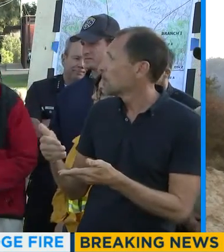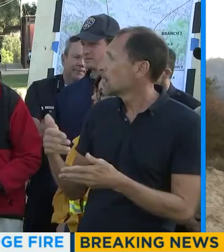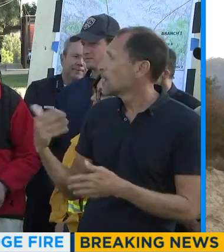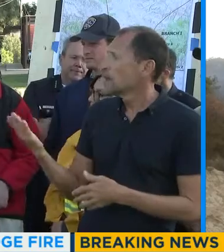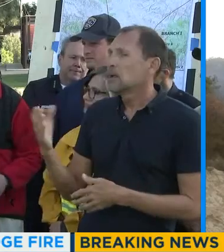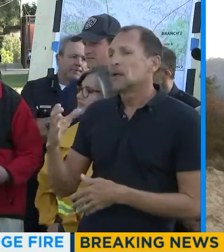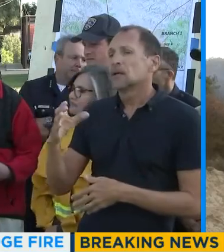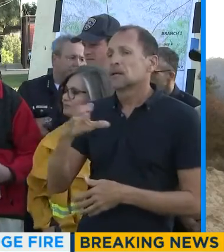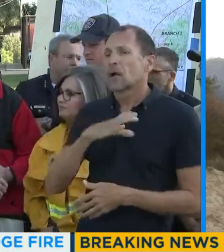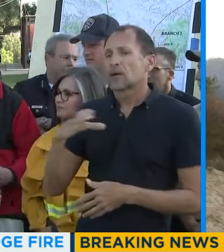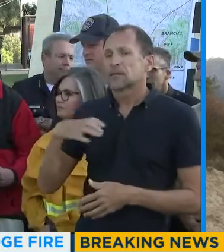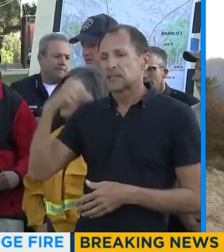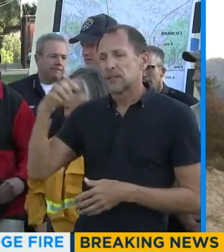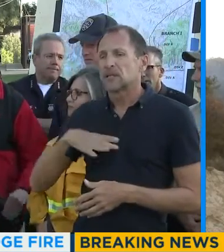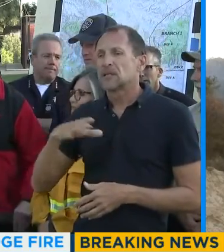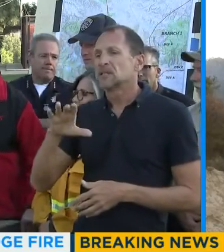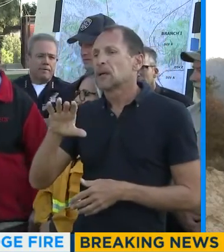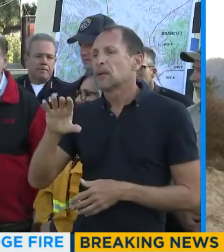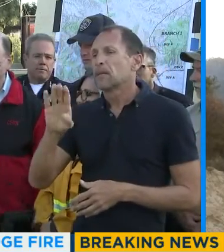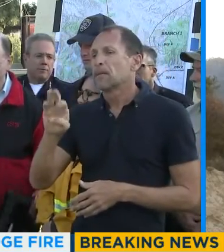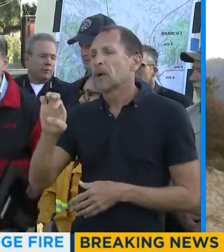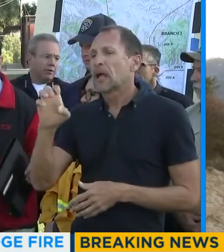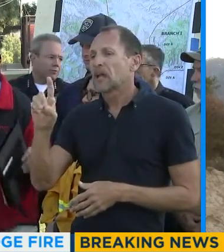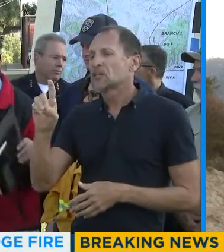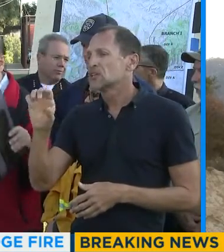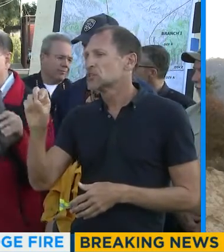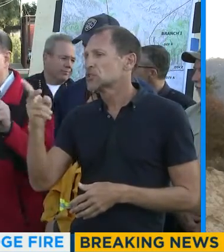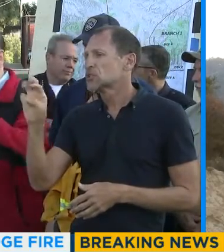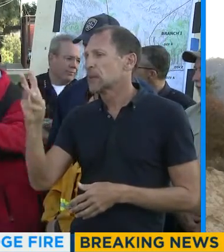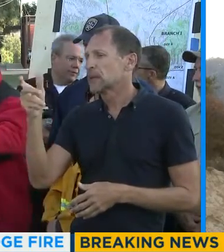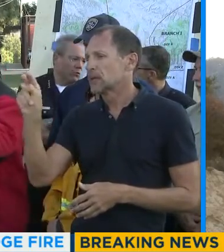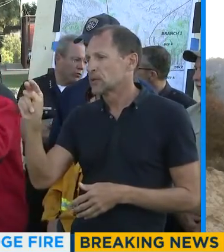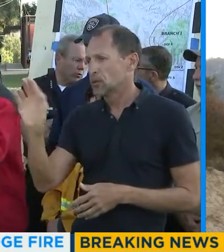to our Congressman Brad Sherman, who's also been doing great work.